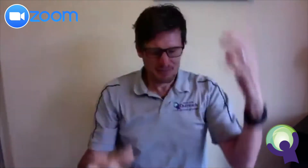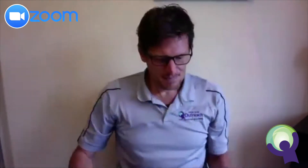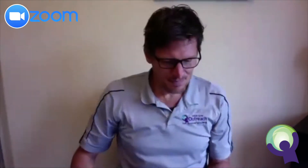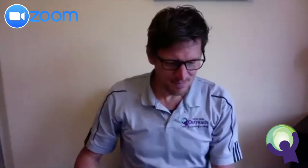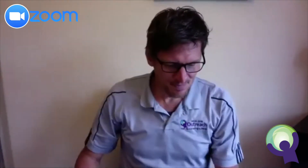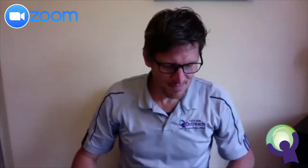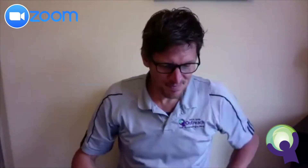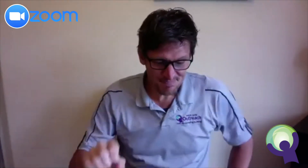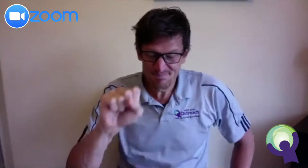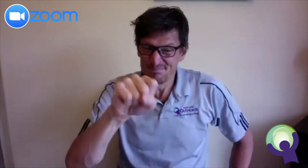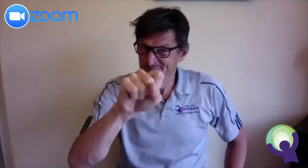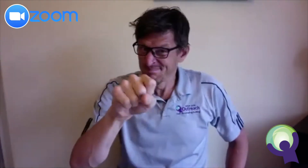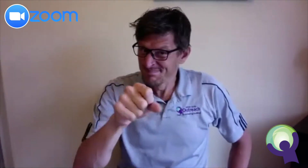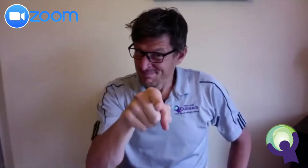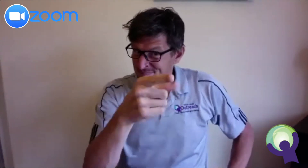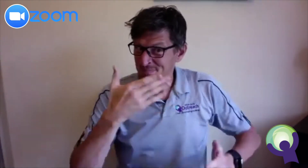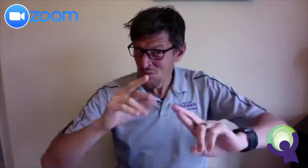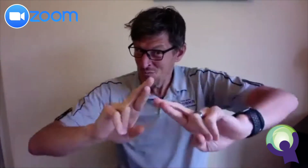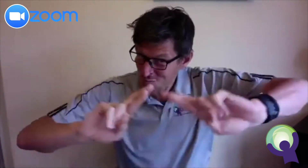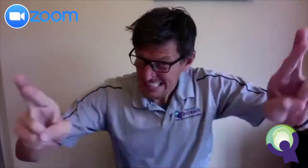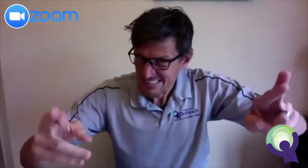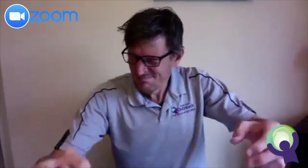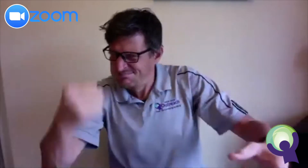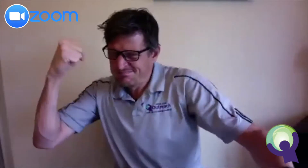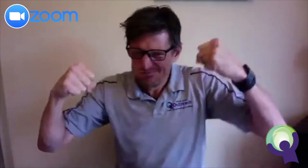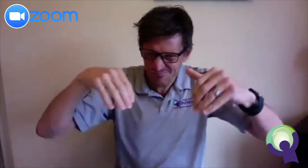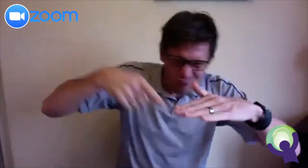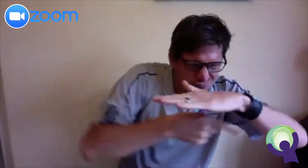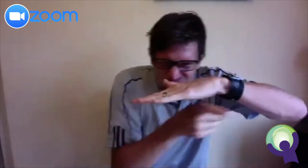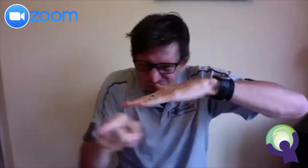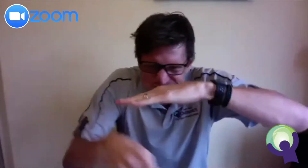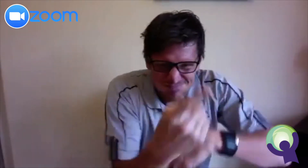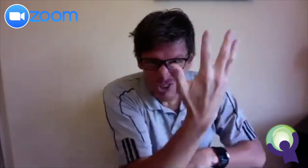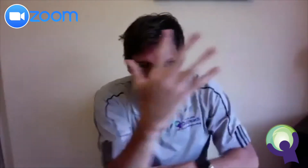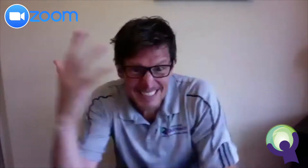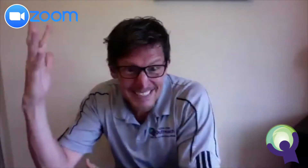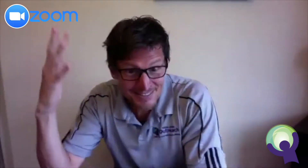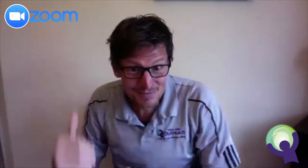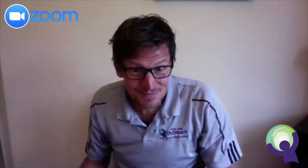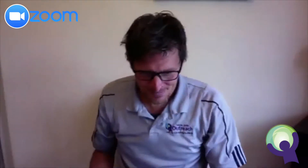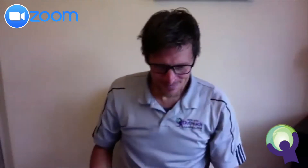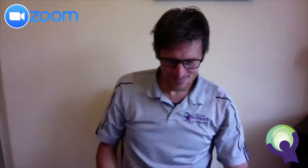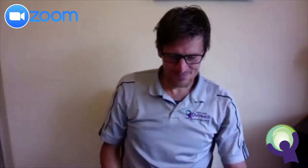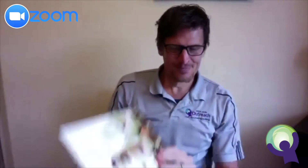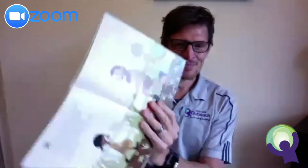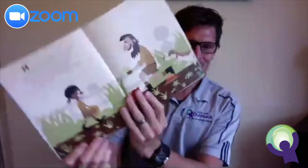We'll get ready, Sadie. Strange things can happen in the jungle, he said.